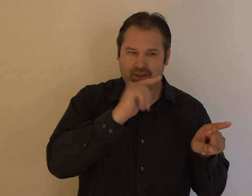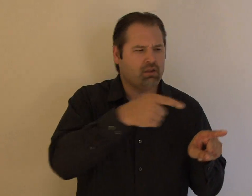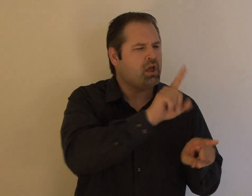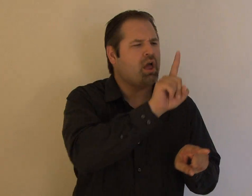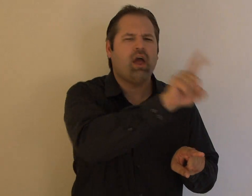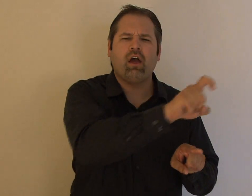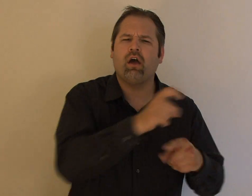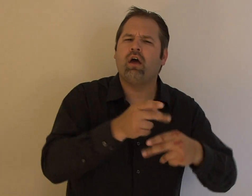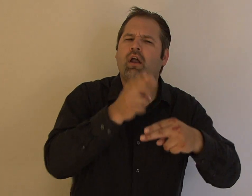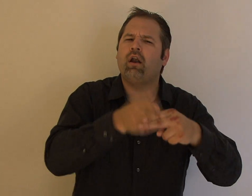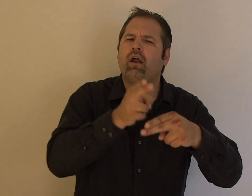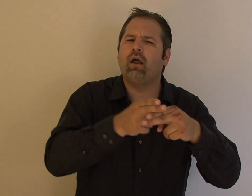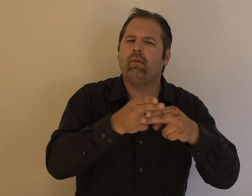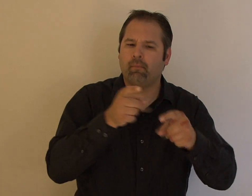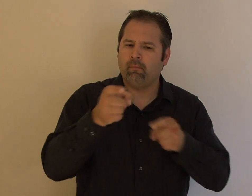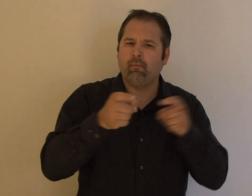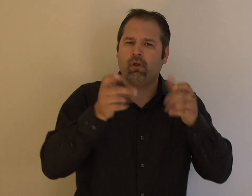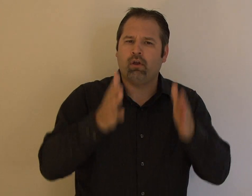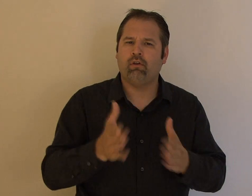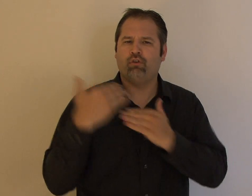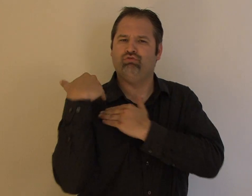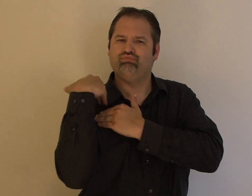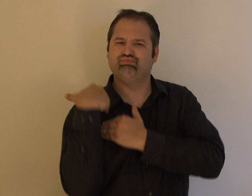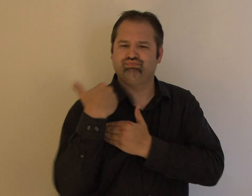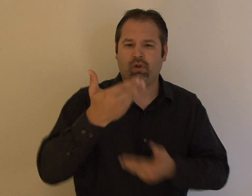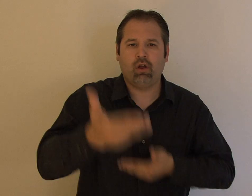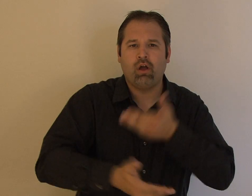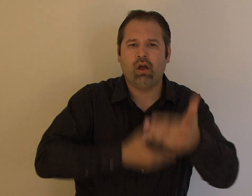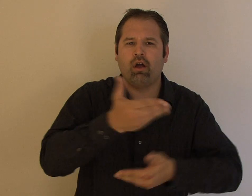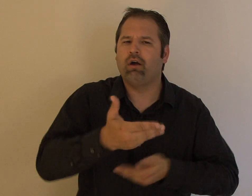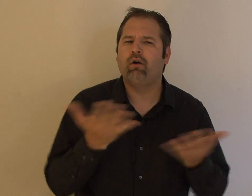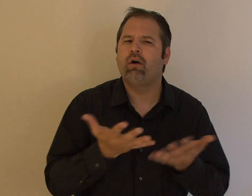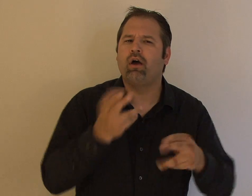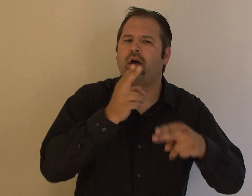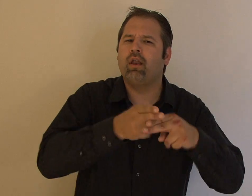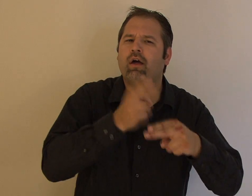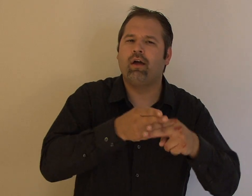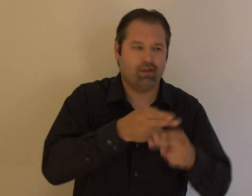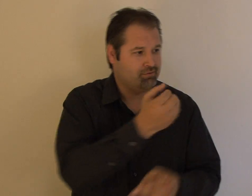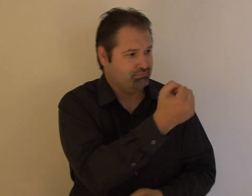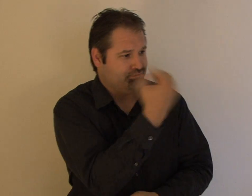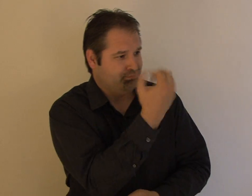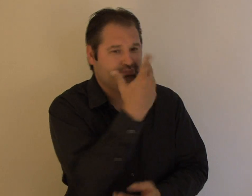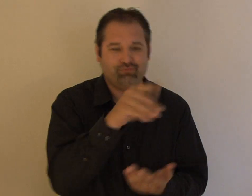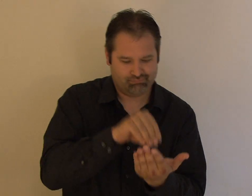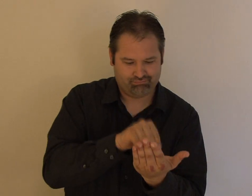if you ask them and they know someone at the company, find out the names of hiring managers within your target